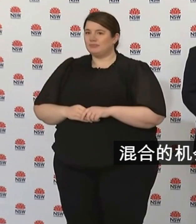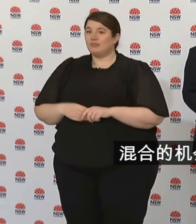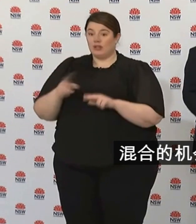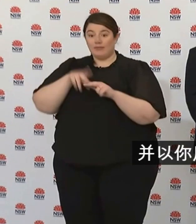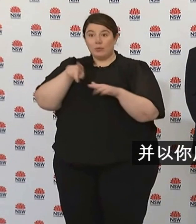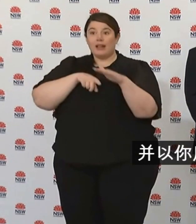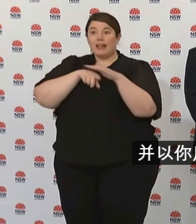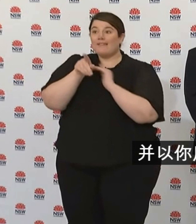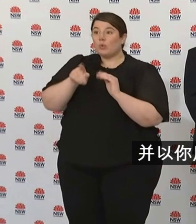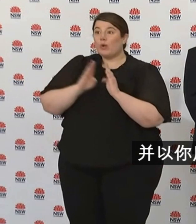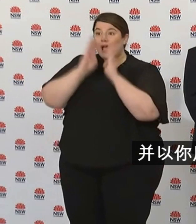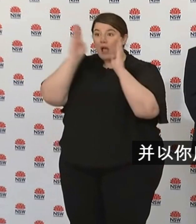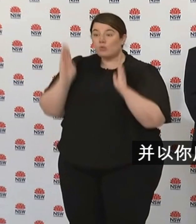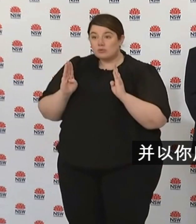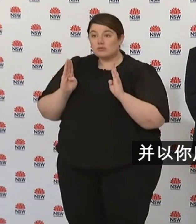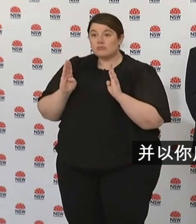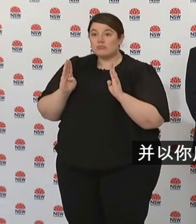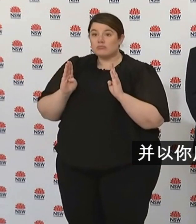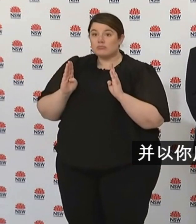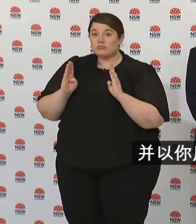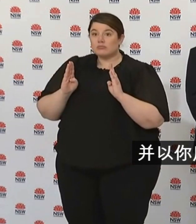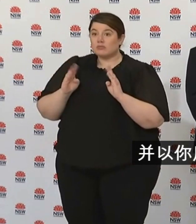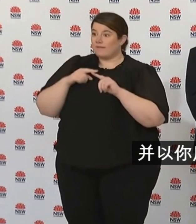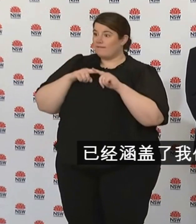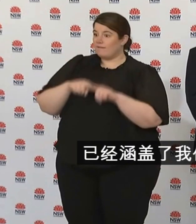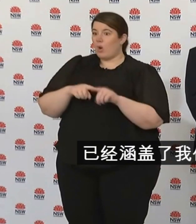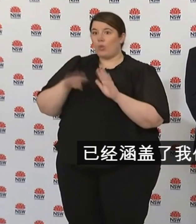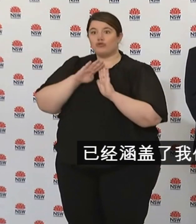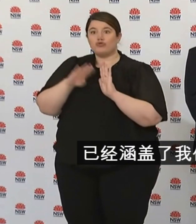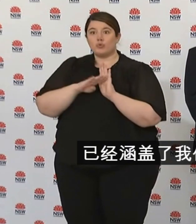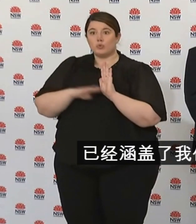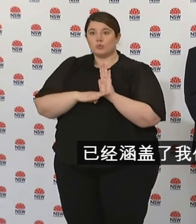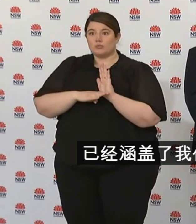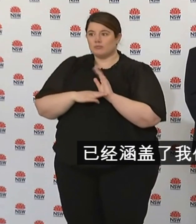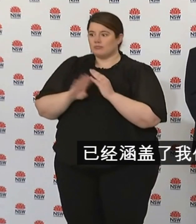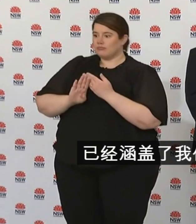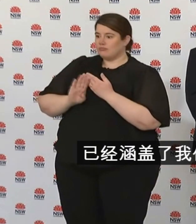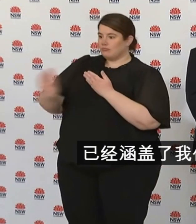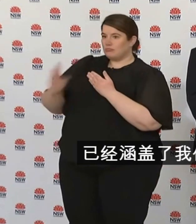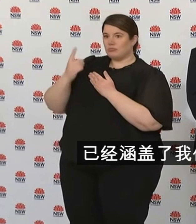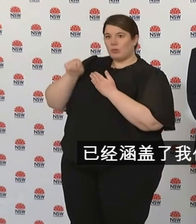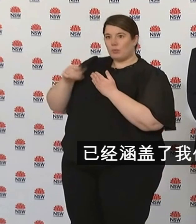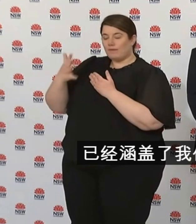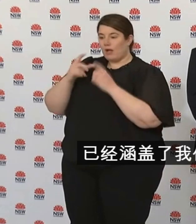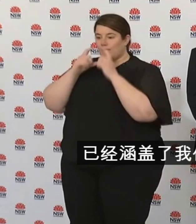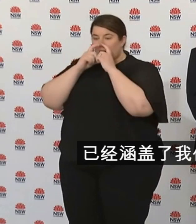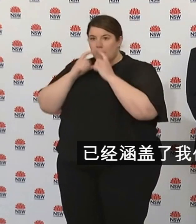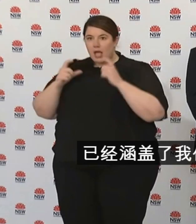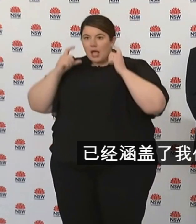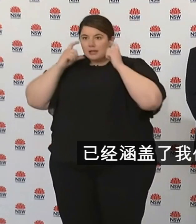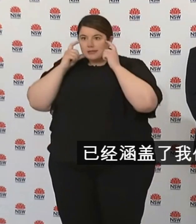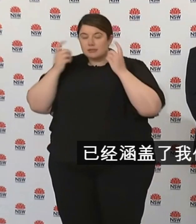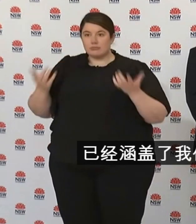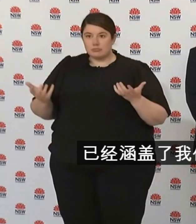your house and act in a way that everyone around you has COVID, we have mask wearing,